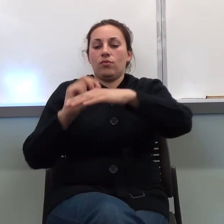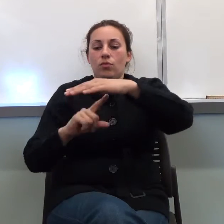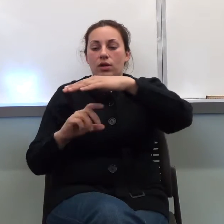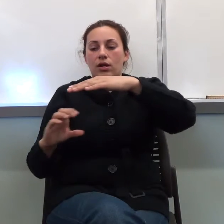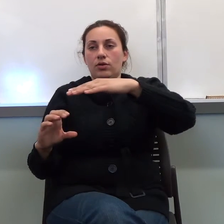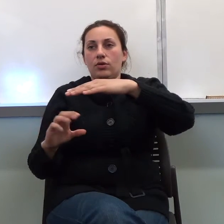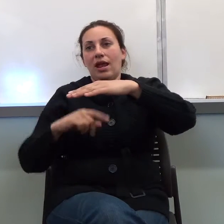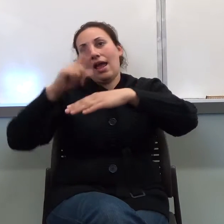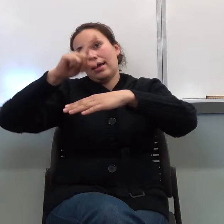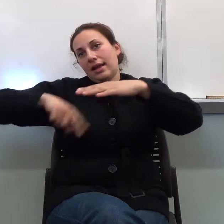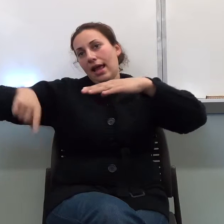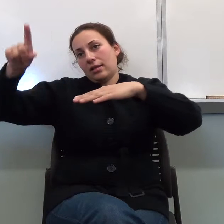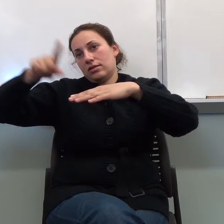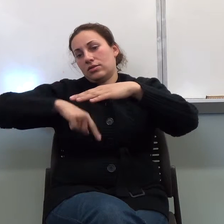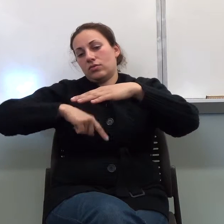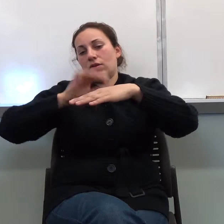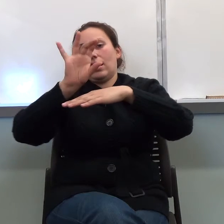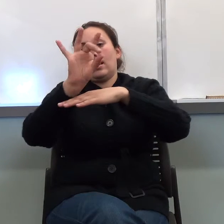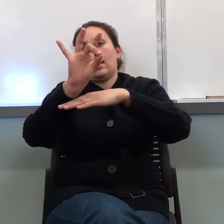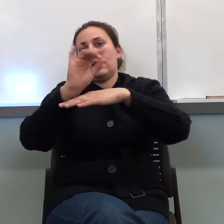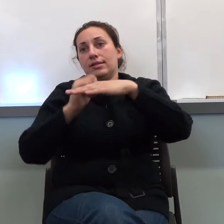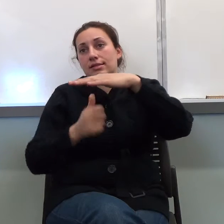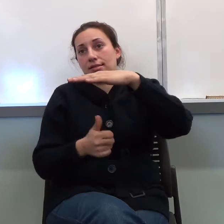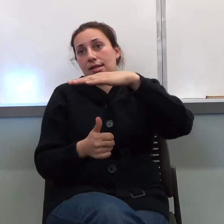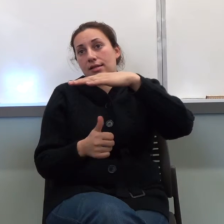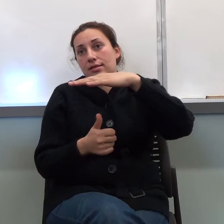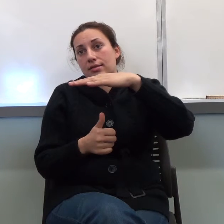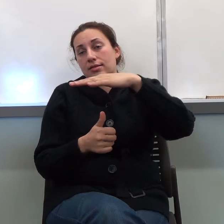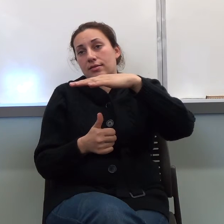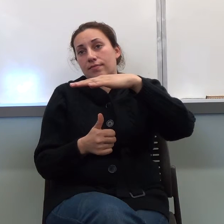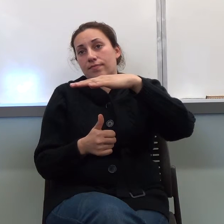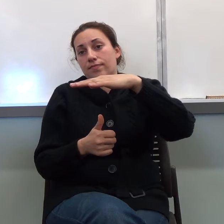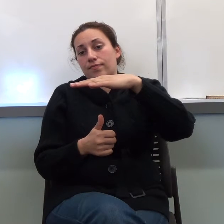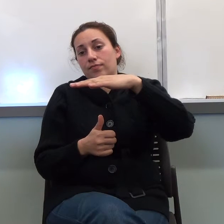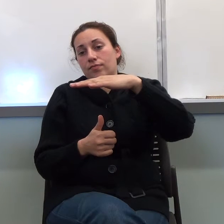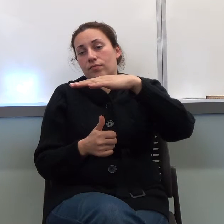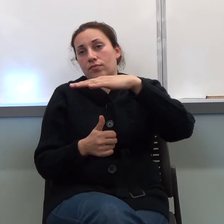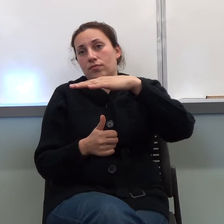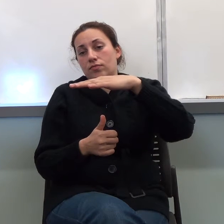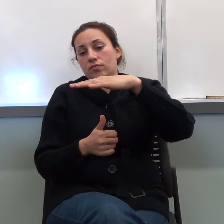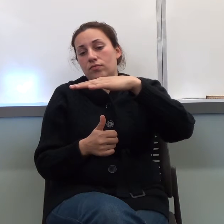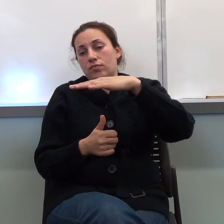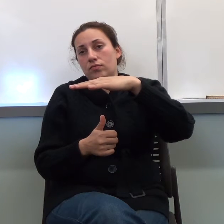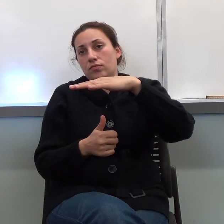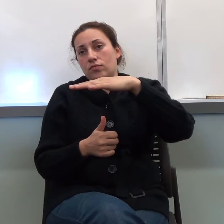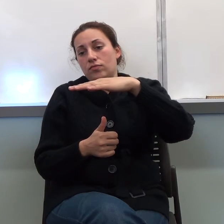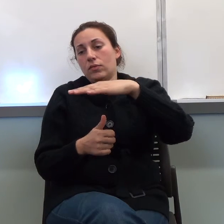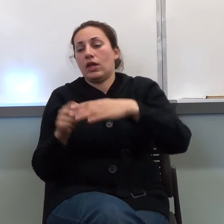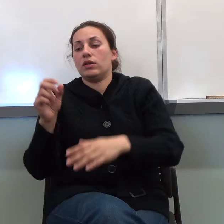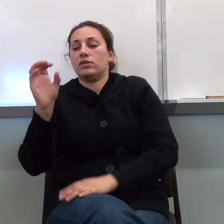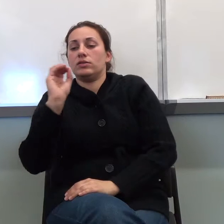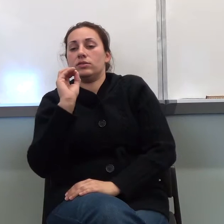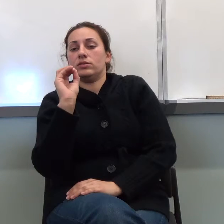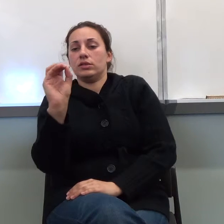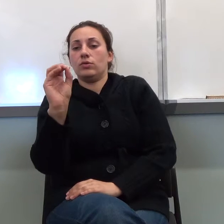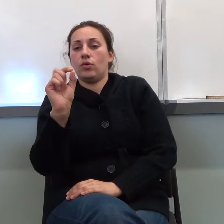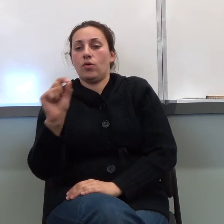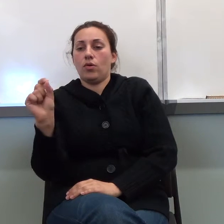Cancel, that's 8/10, which would be 0.8 in the 10th position. And that's